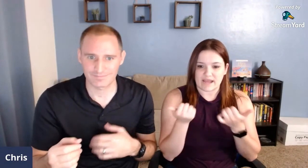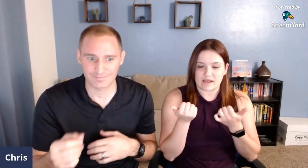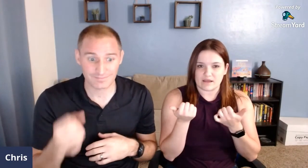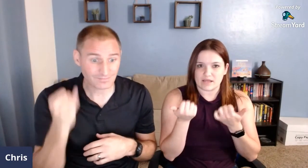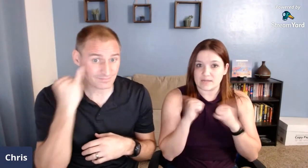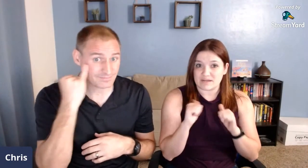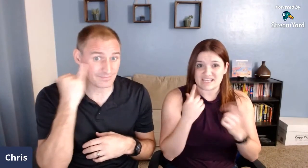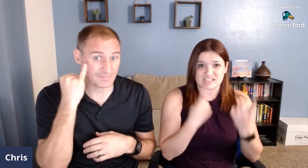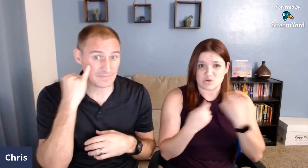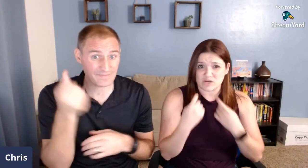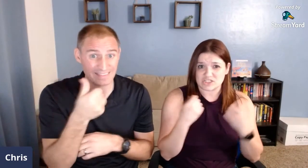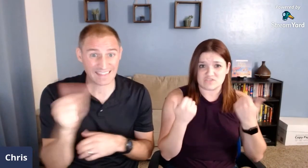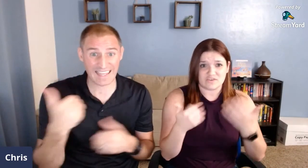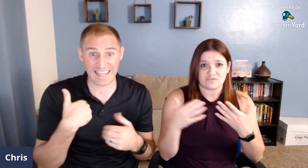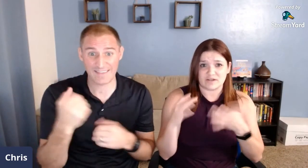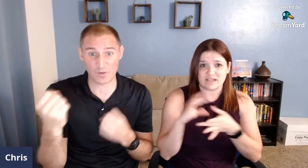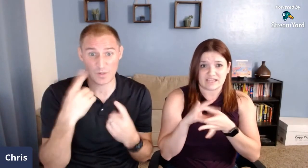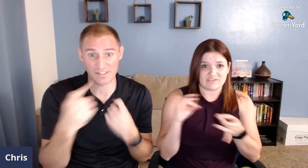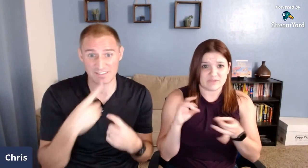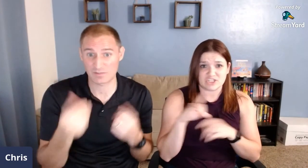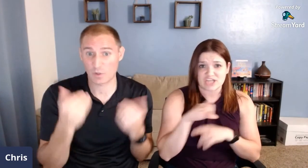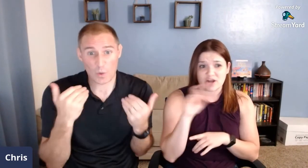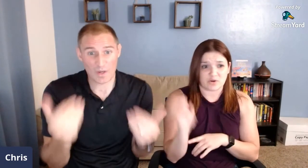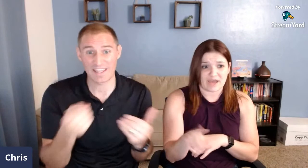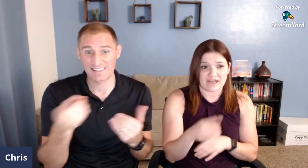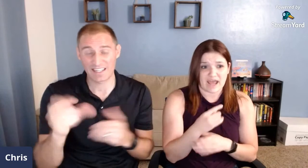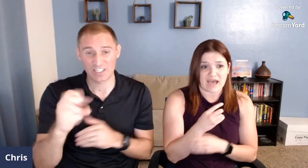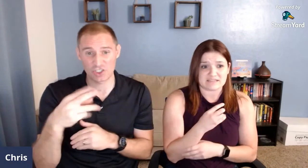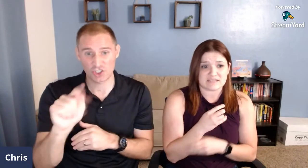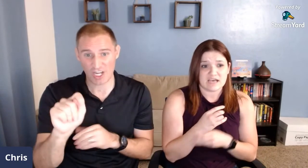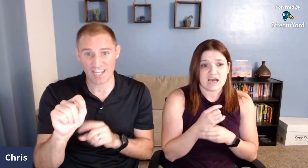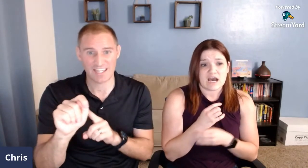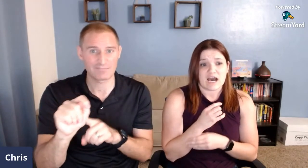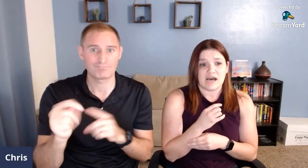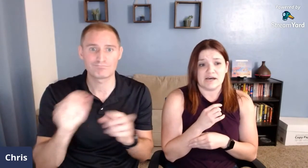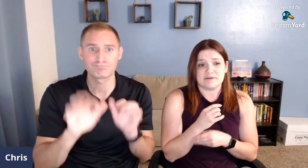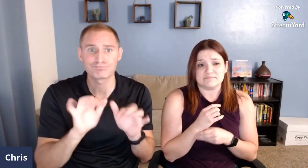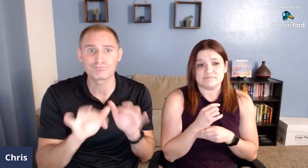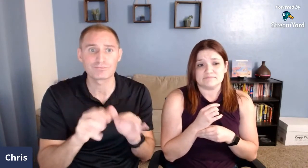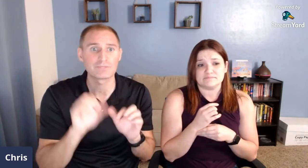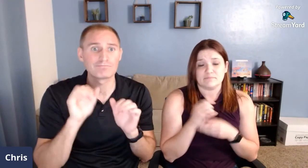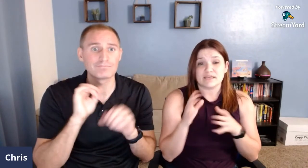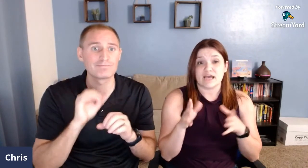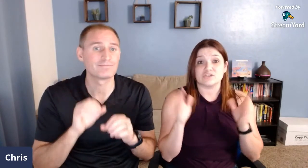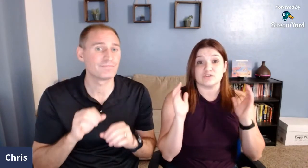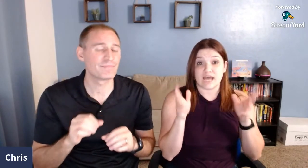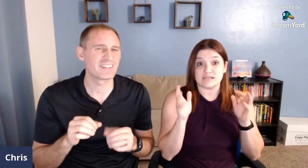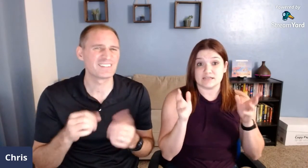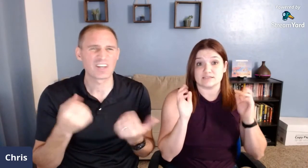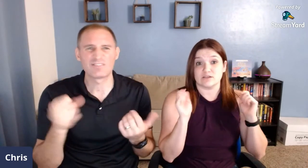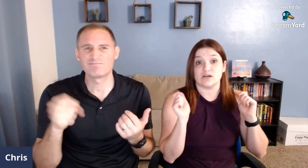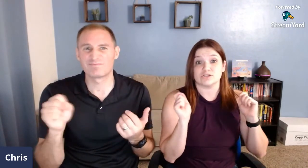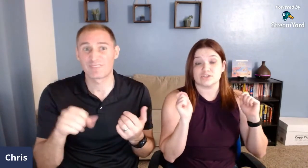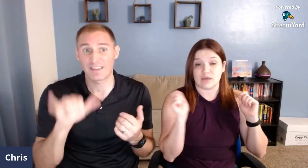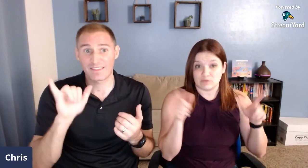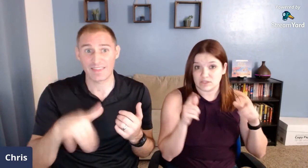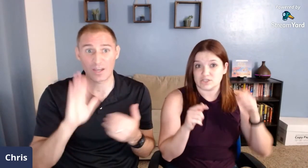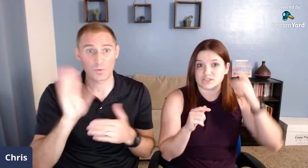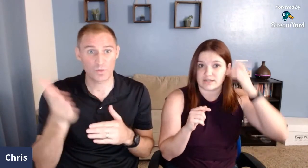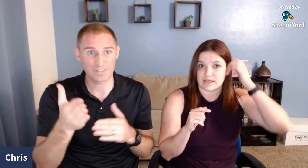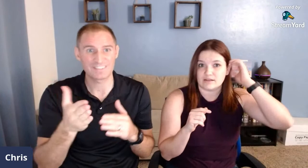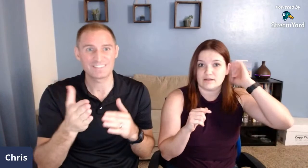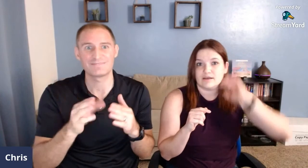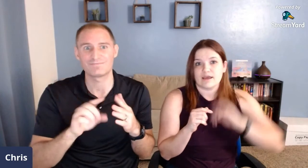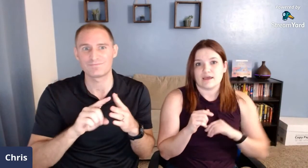so if anybody has any questions, feel free to like leave them in the chat or go ahead and ask. But yeah, so that does launch, that will